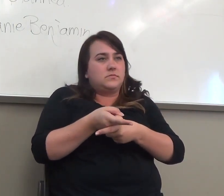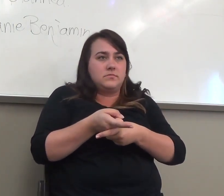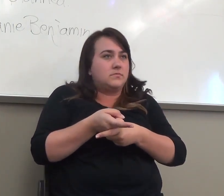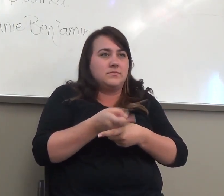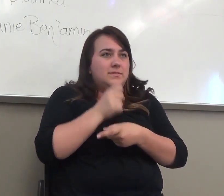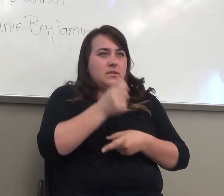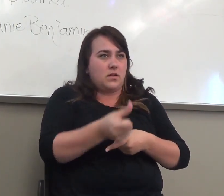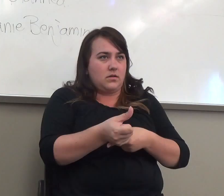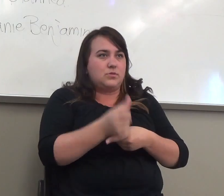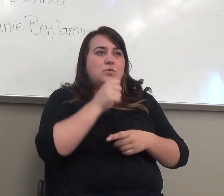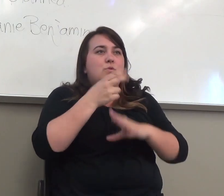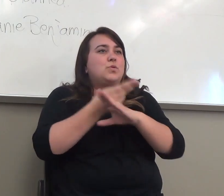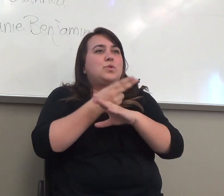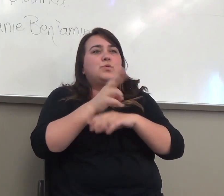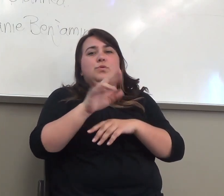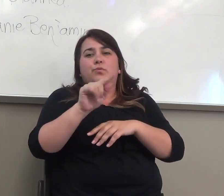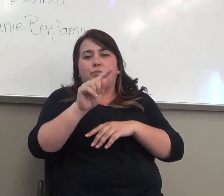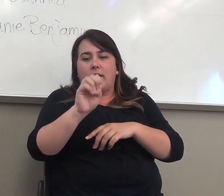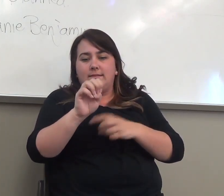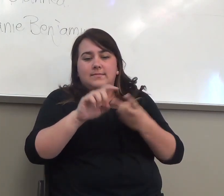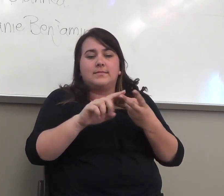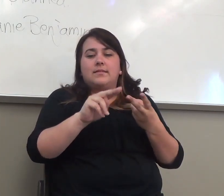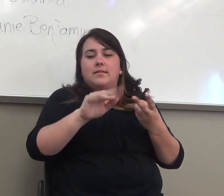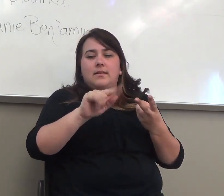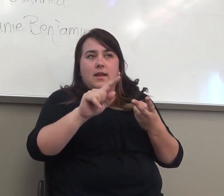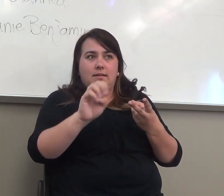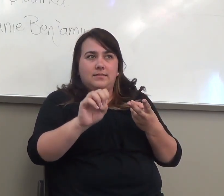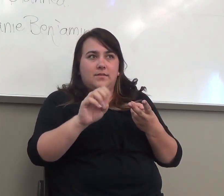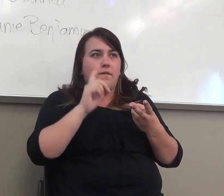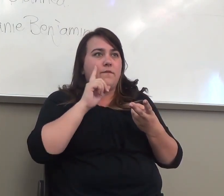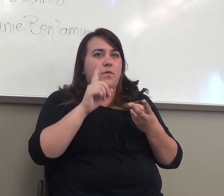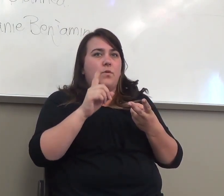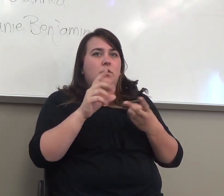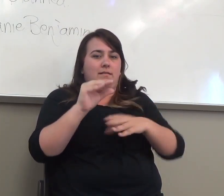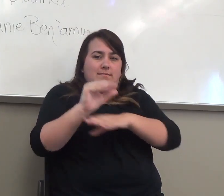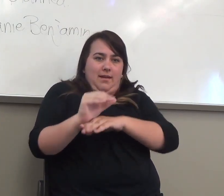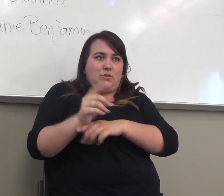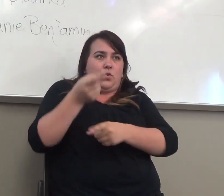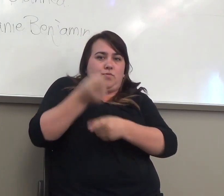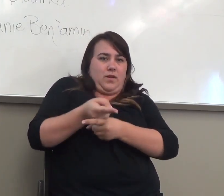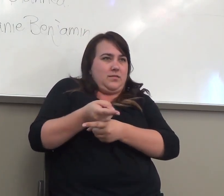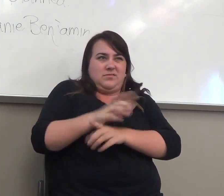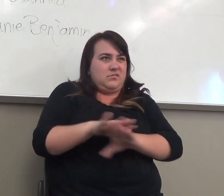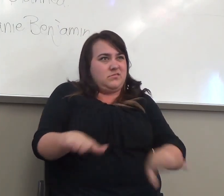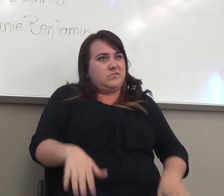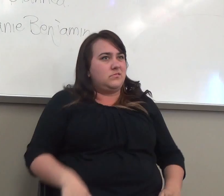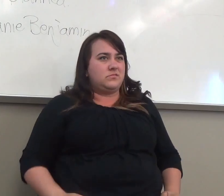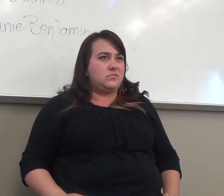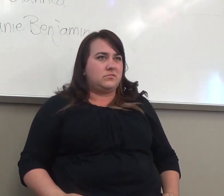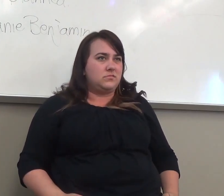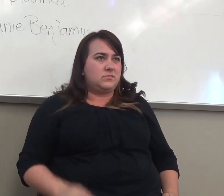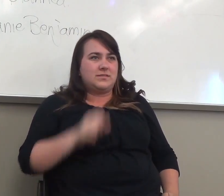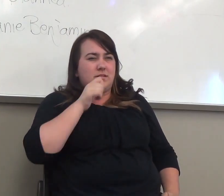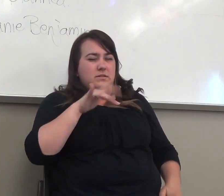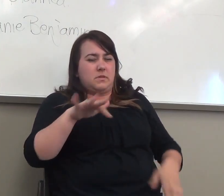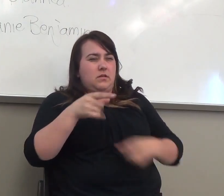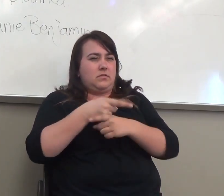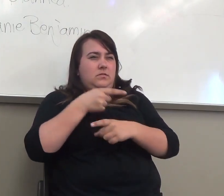the advertising world to say, oh, well, Rite Aid spells it that way, so it must be okay. Okay,